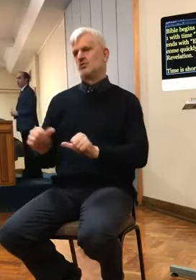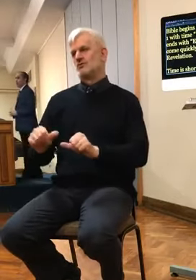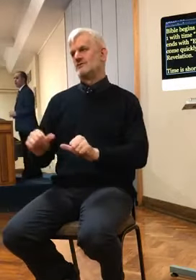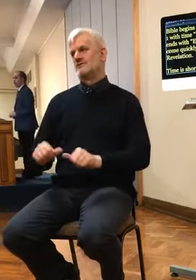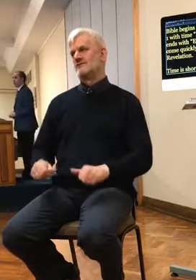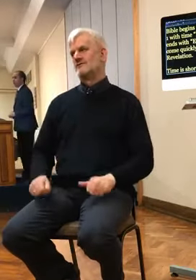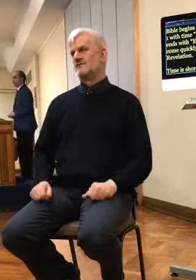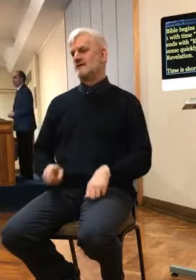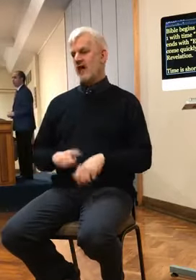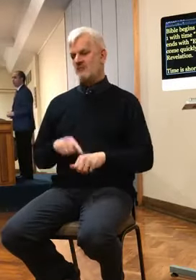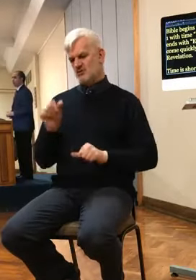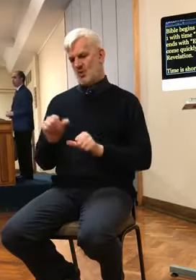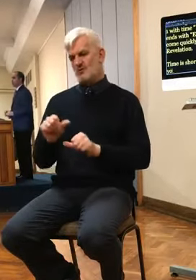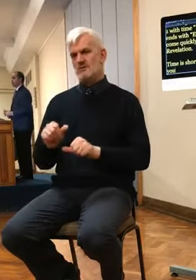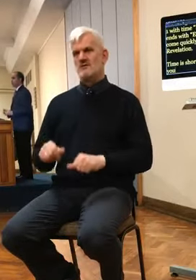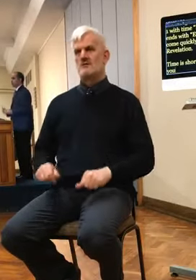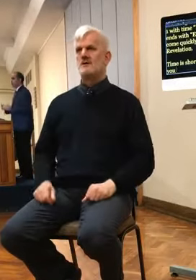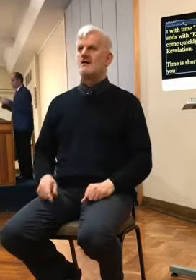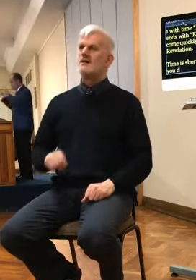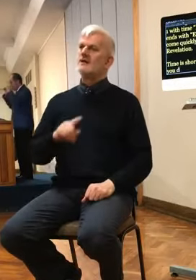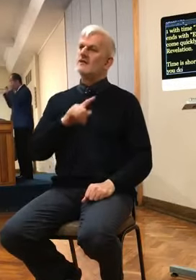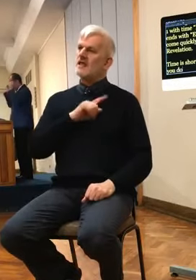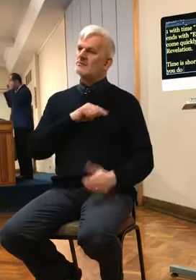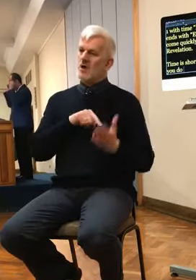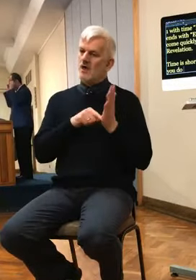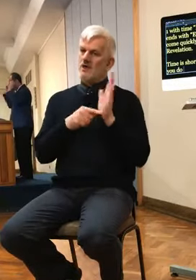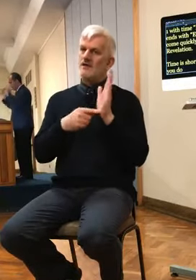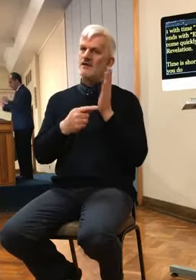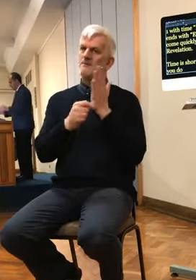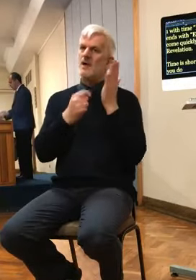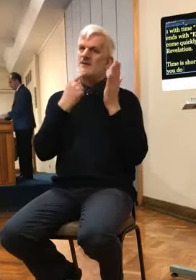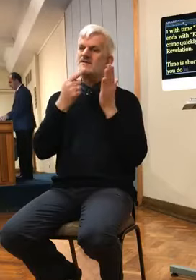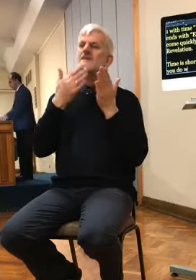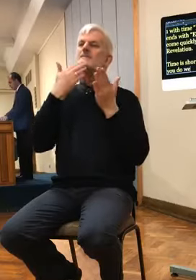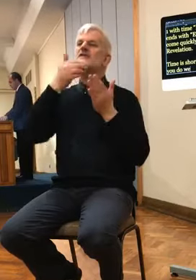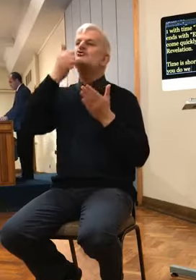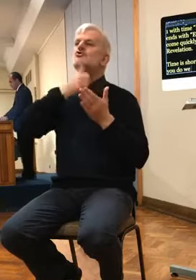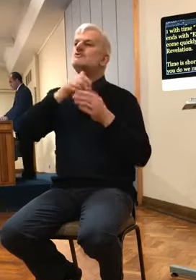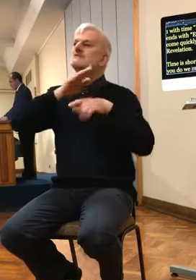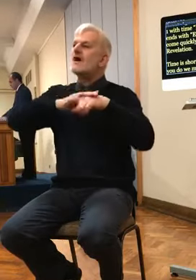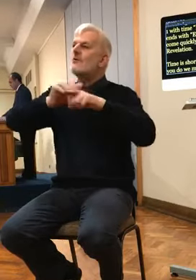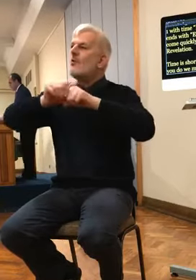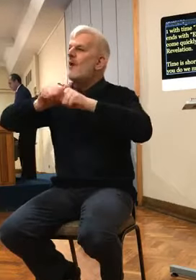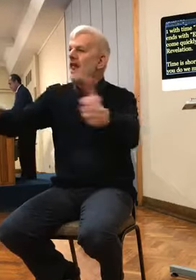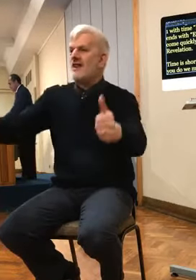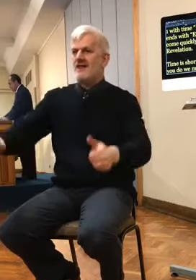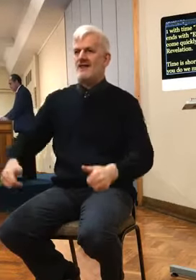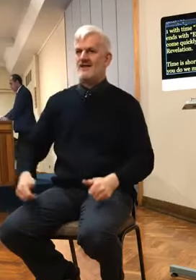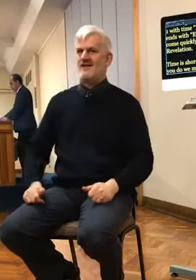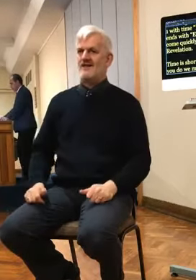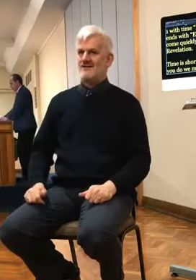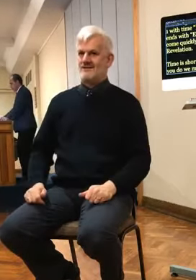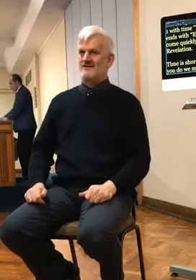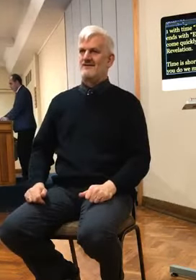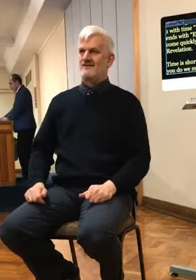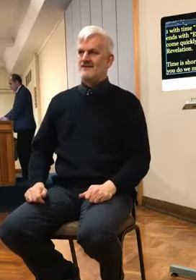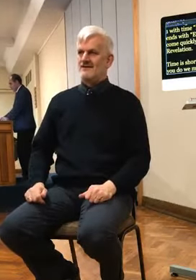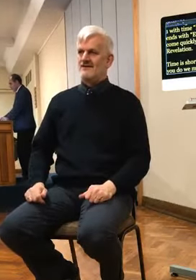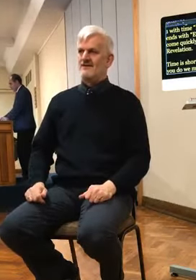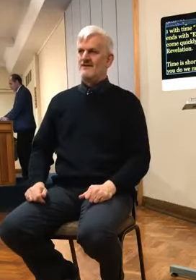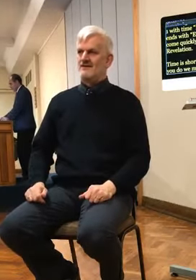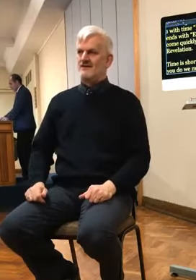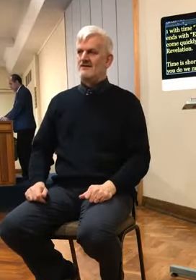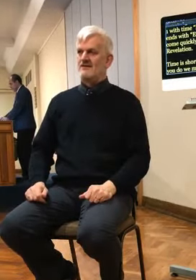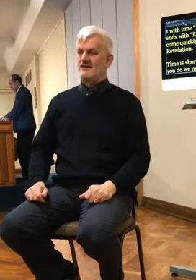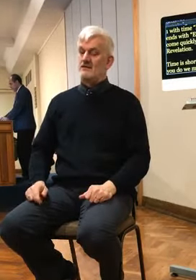why Bible invites us to make the best use of it. It is short because days are also short,